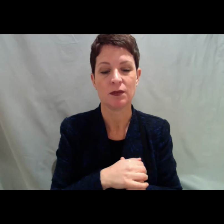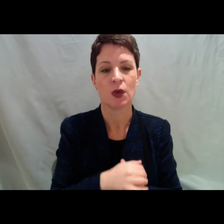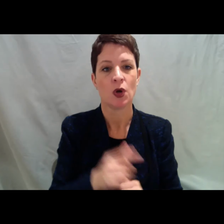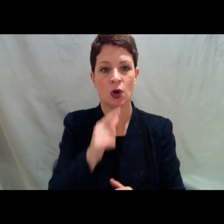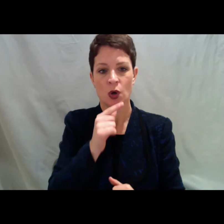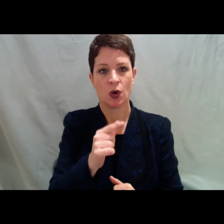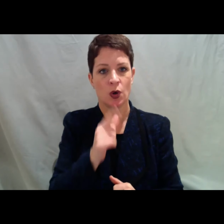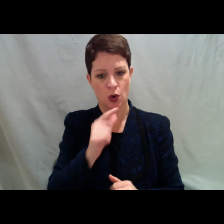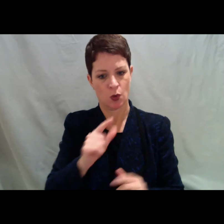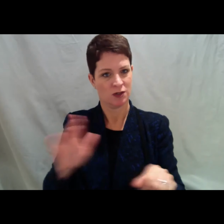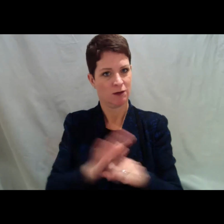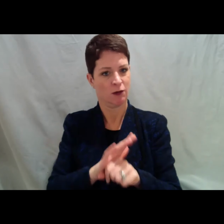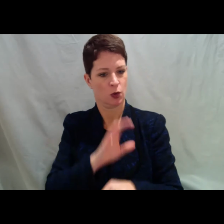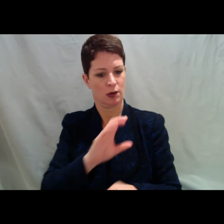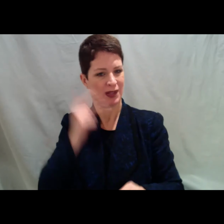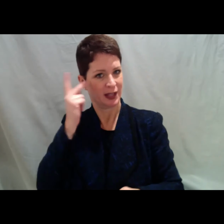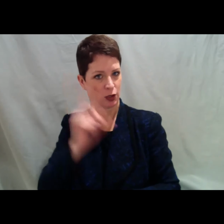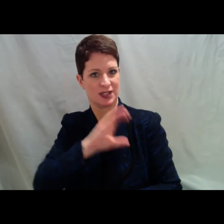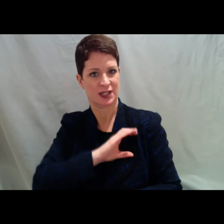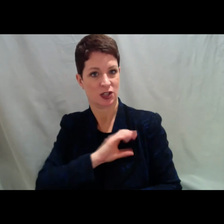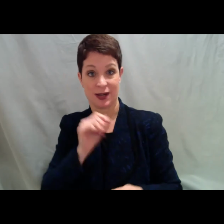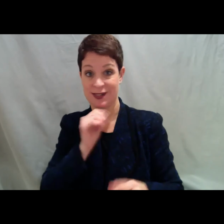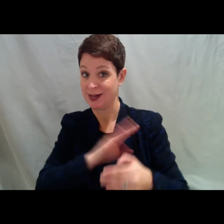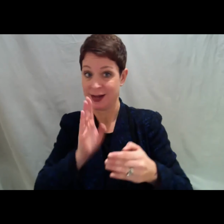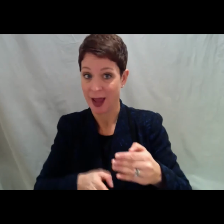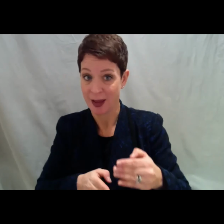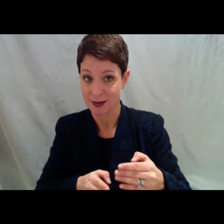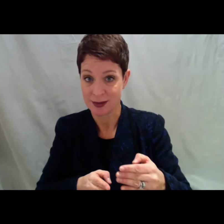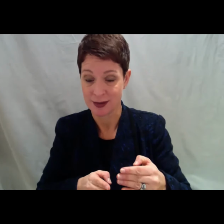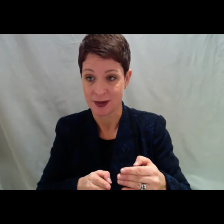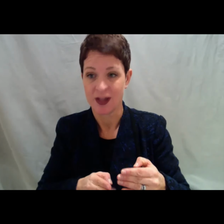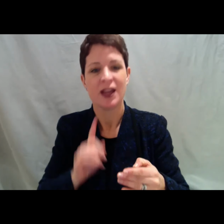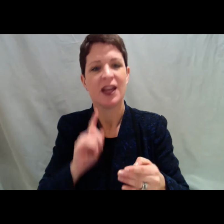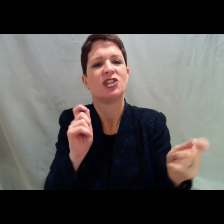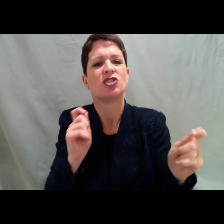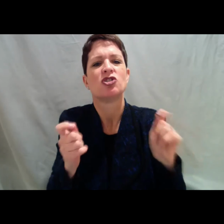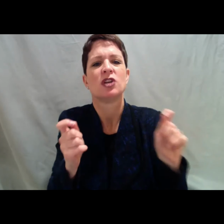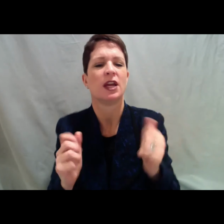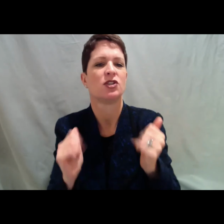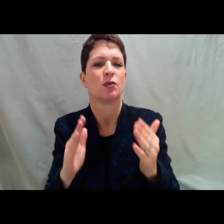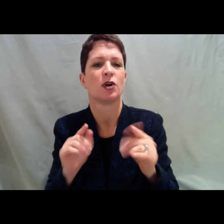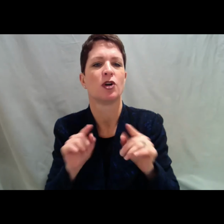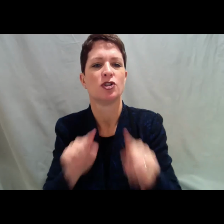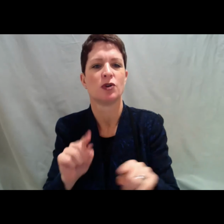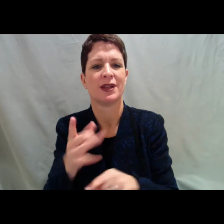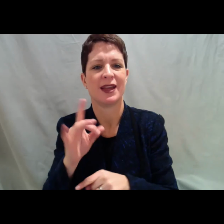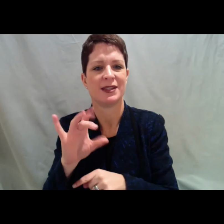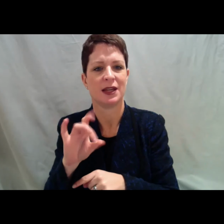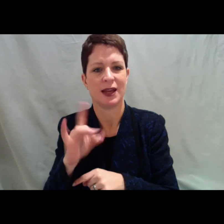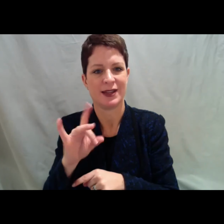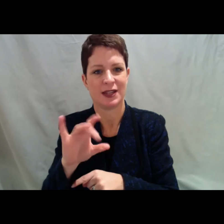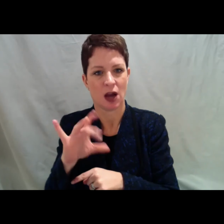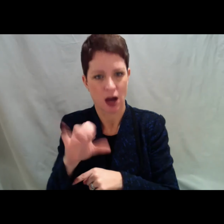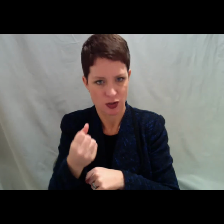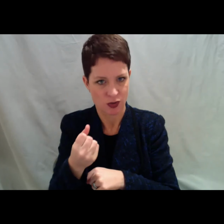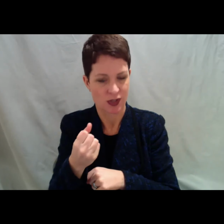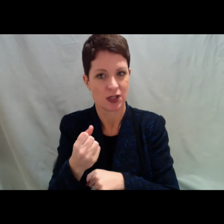full political citizenship didn't end, just changed form over the 1800s. This